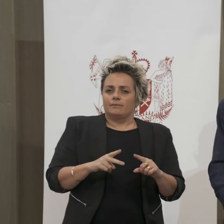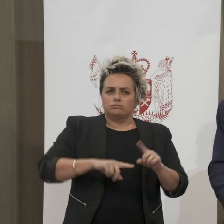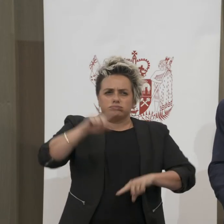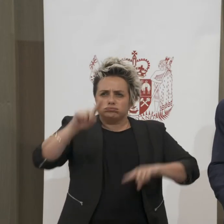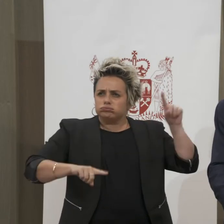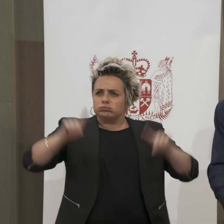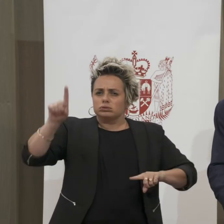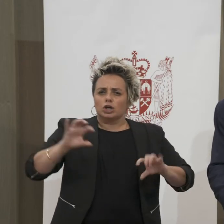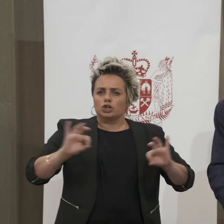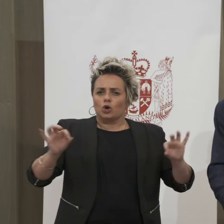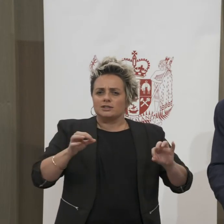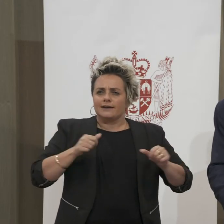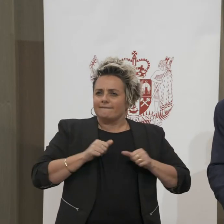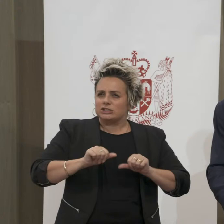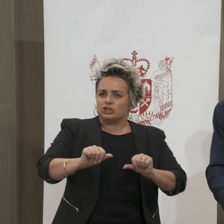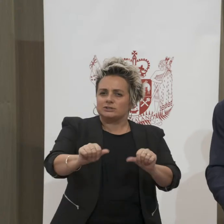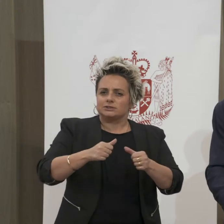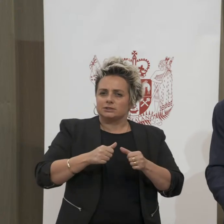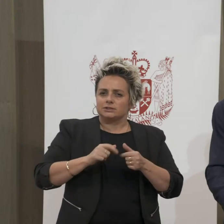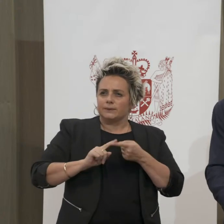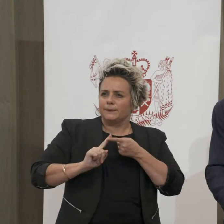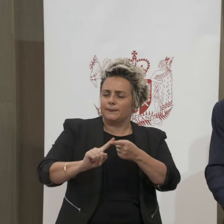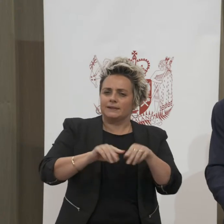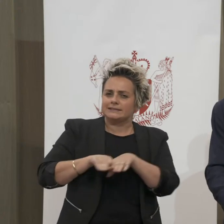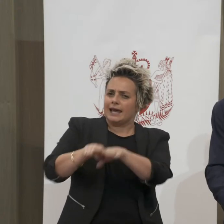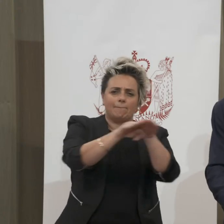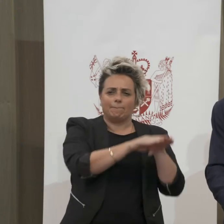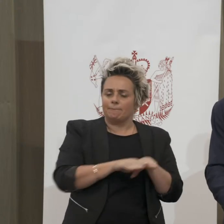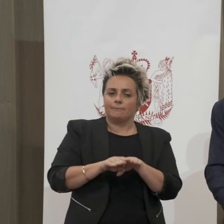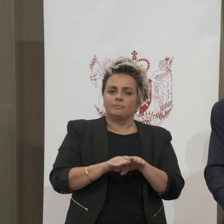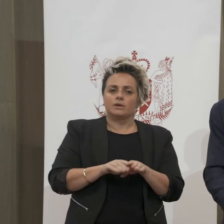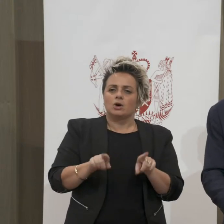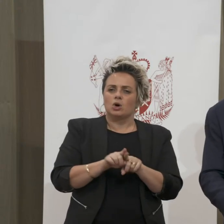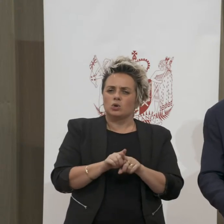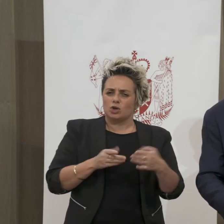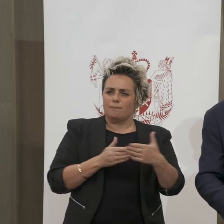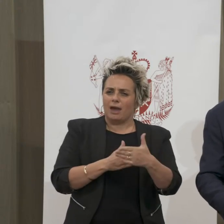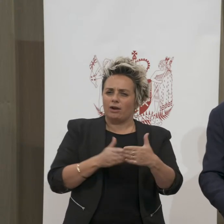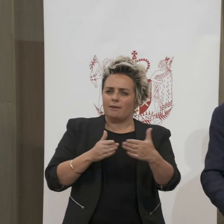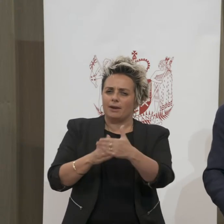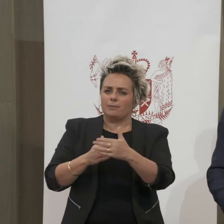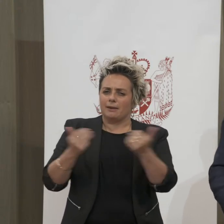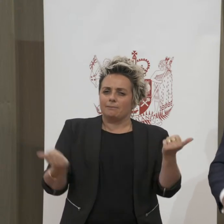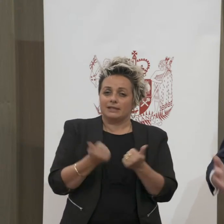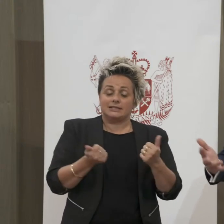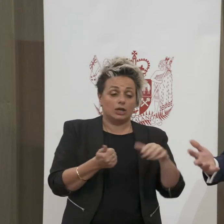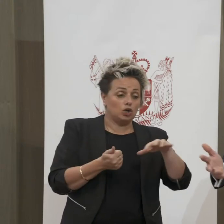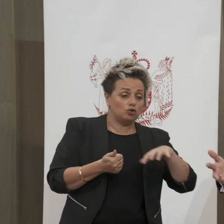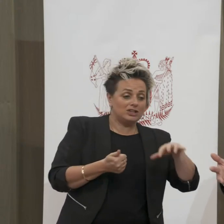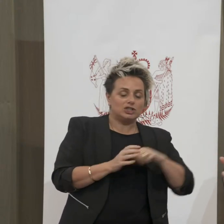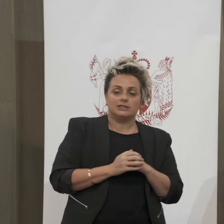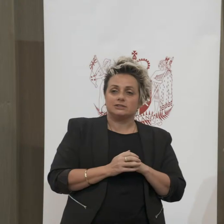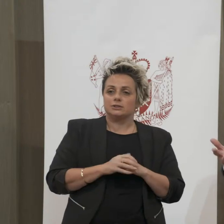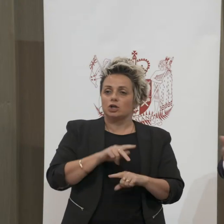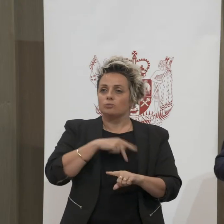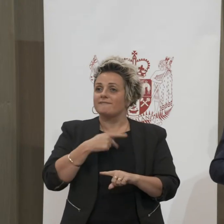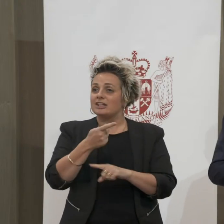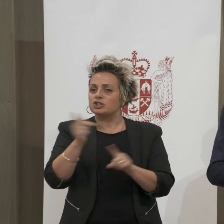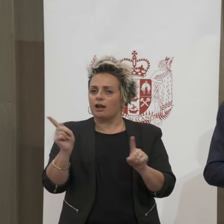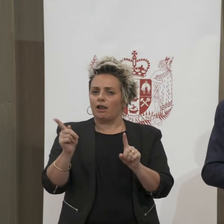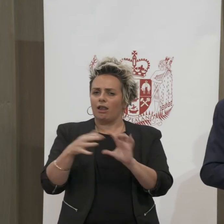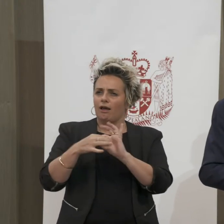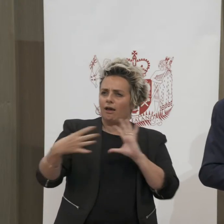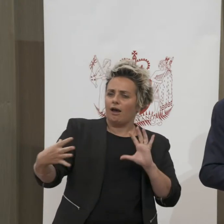and inefficiency. It forces too many artificial barriers between regions, between professionals, and